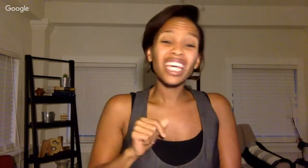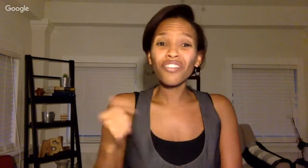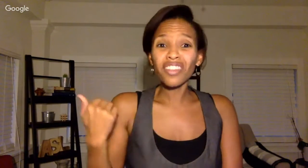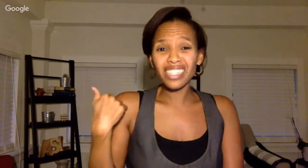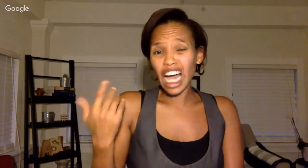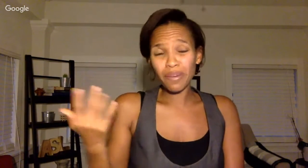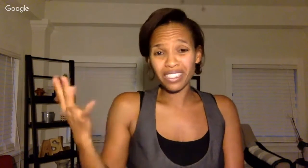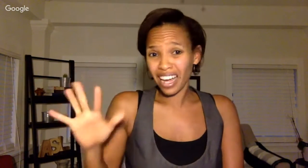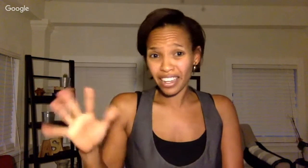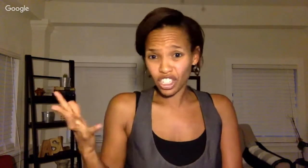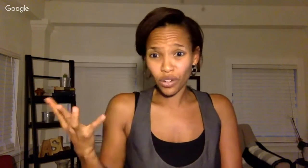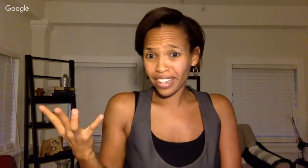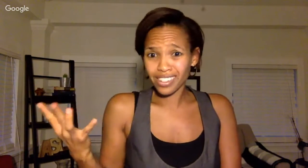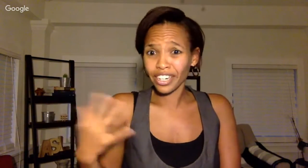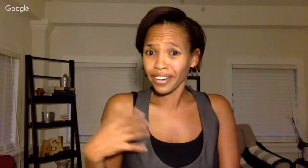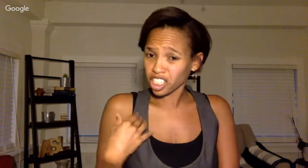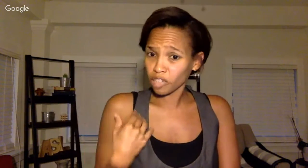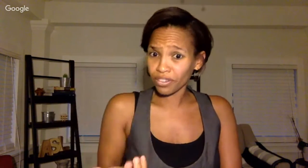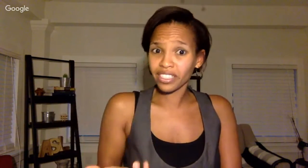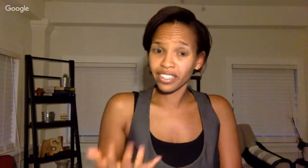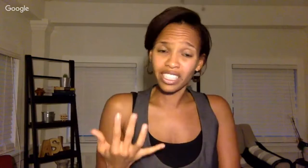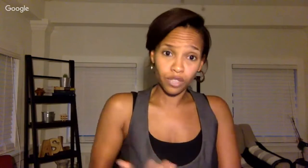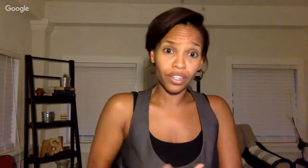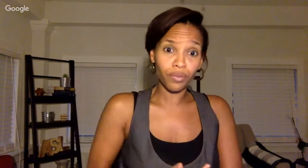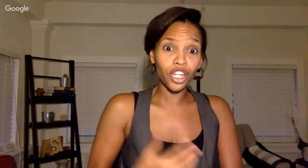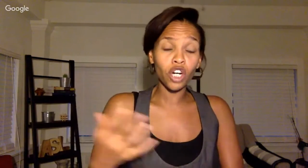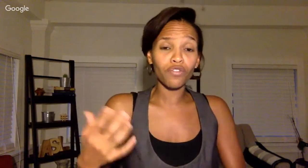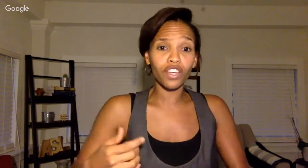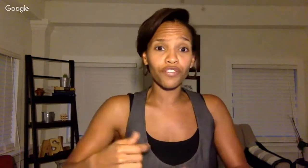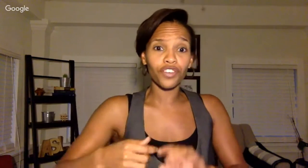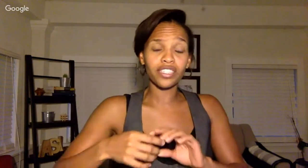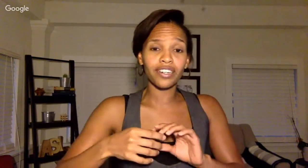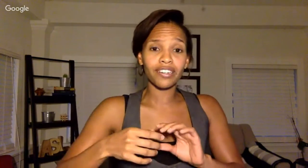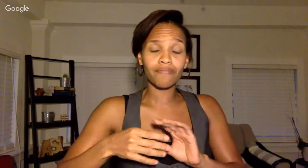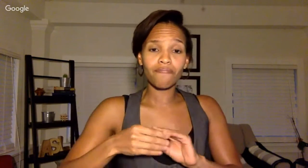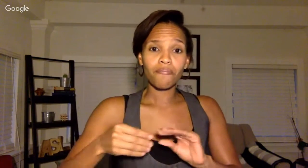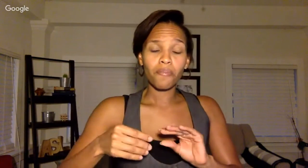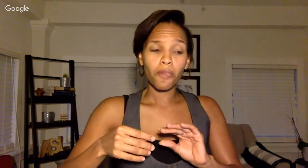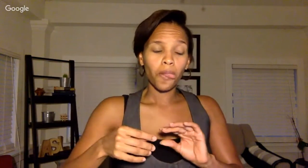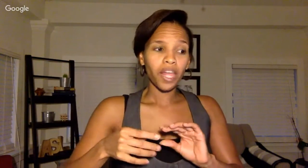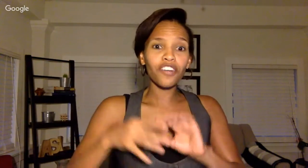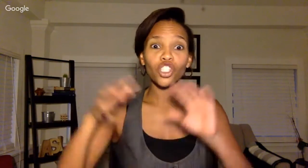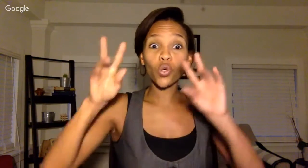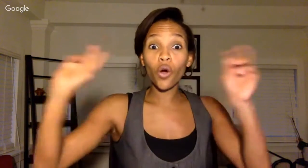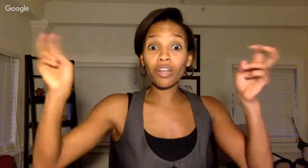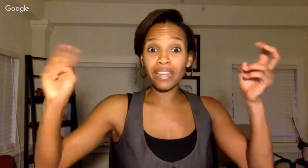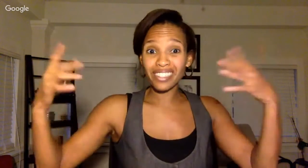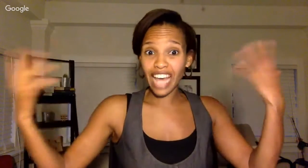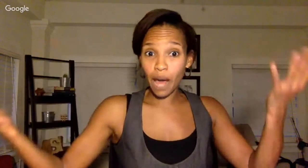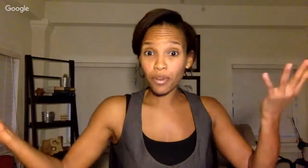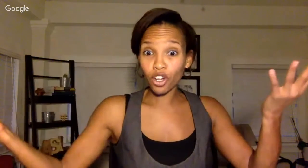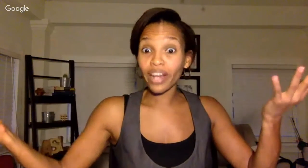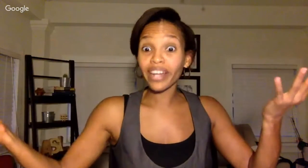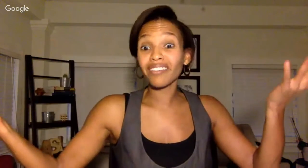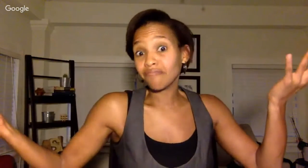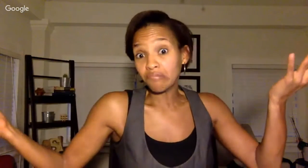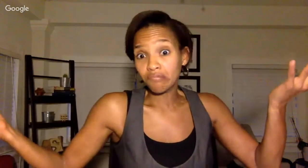even the time is not so necessary. It's a little bit redundant because we know if it's a quote, it means it's happened already.